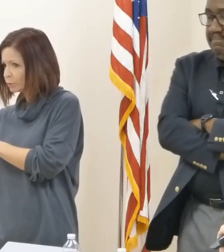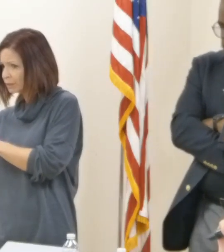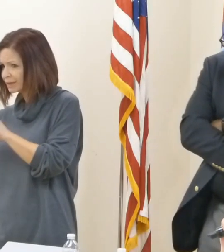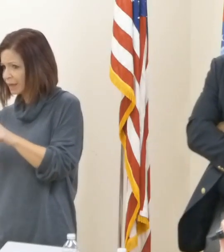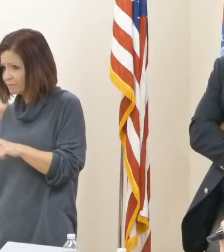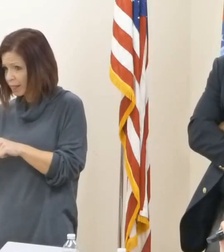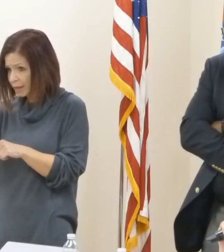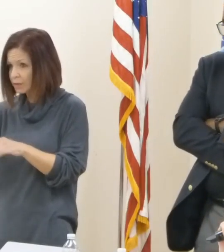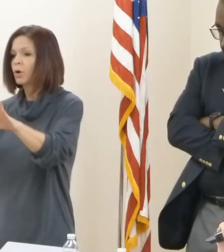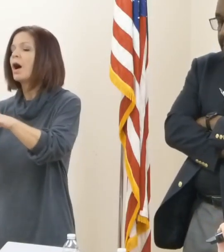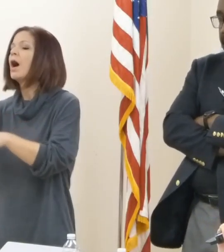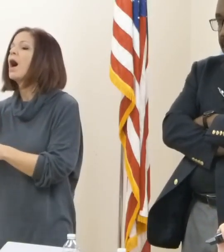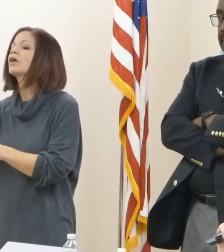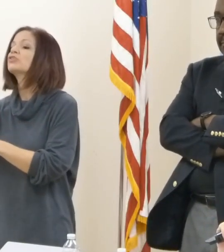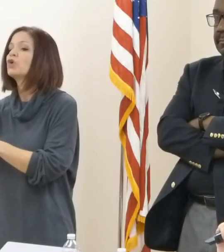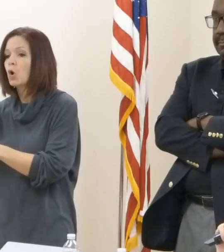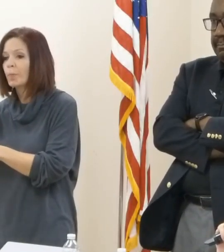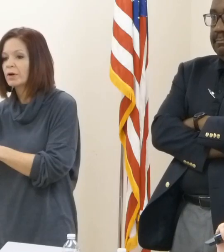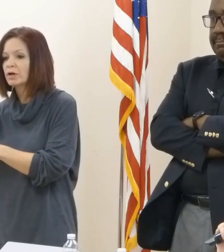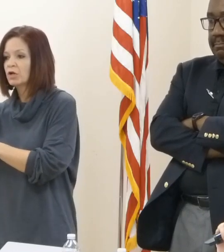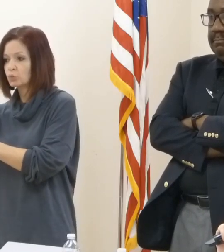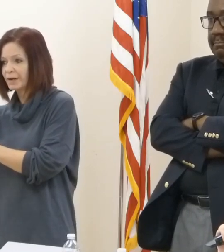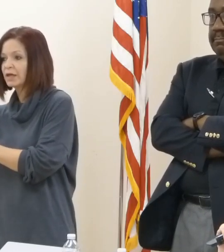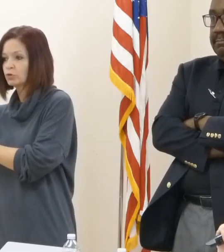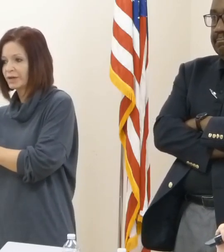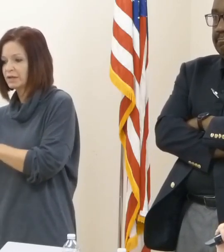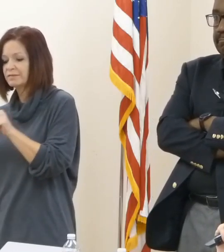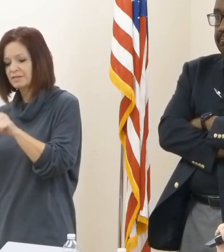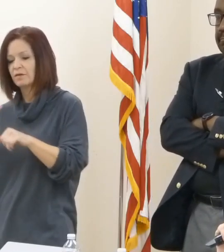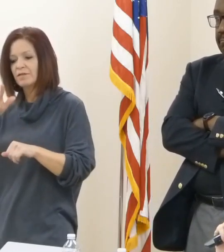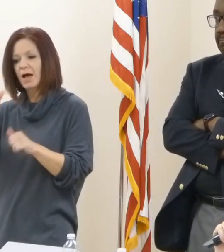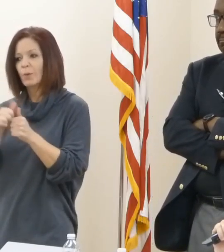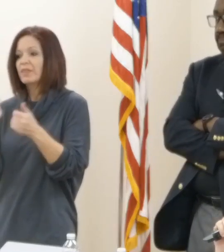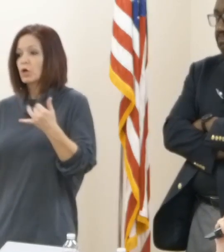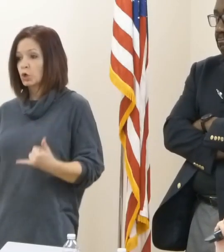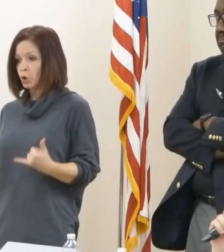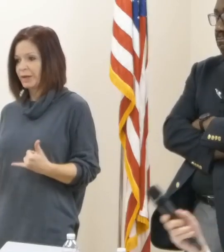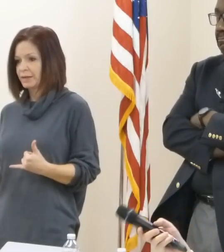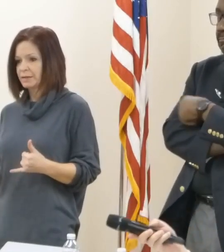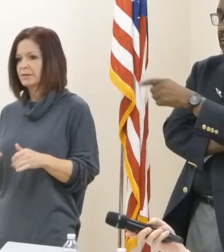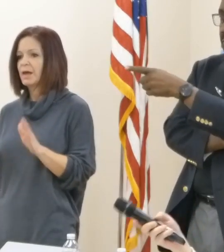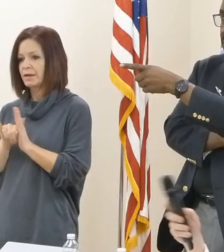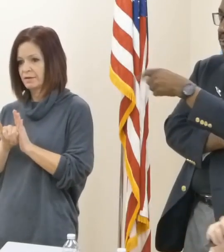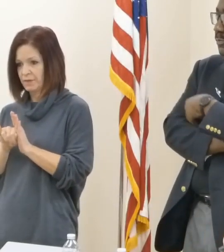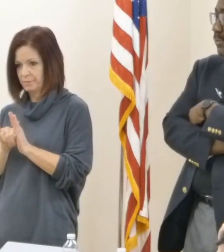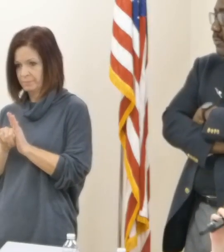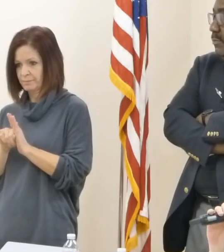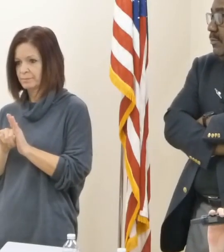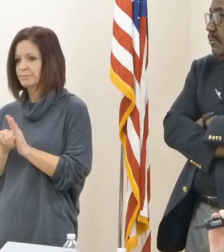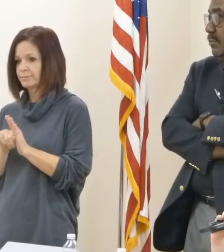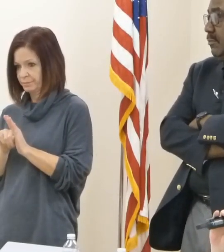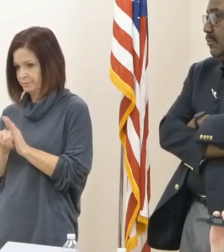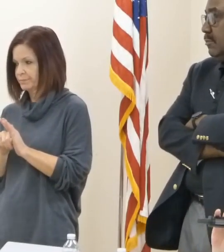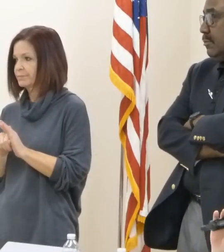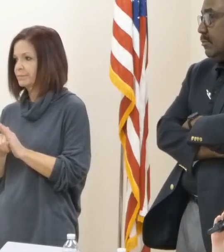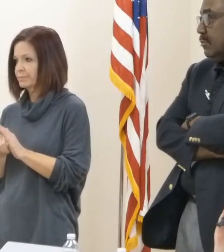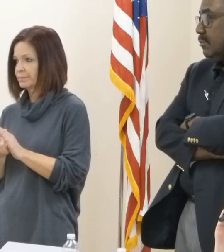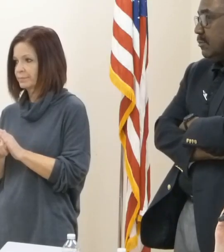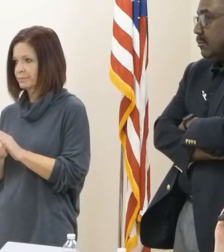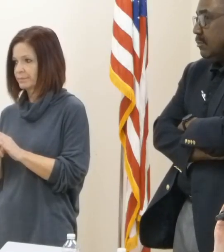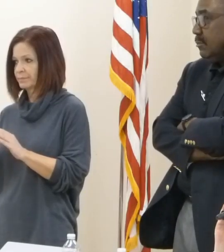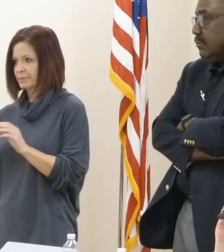ID. October 2020. You can still fly on your current ID through October 2020. Right, can you use your immigration card